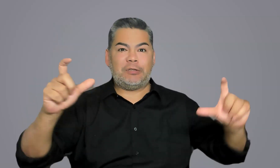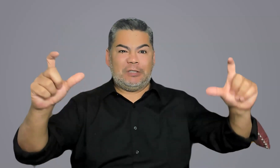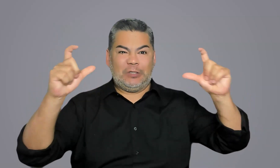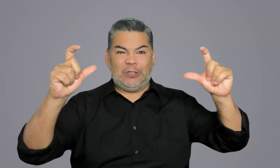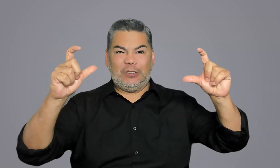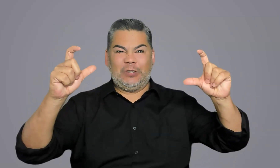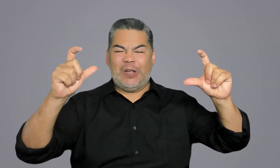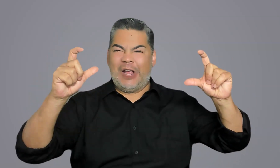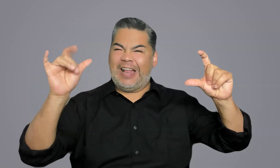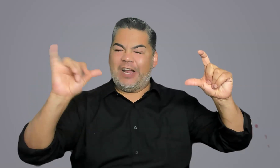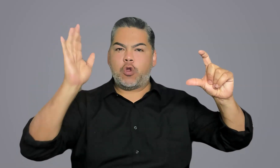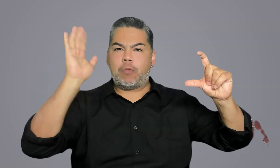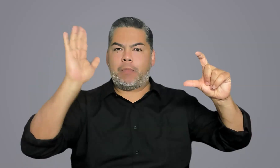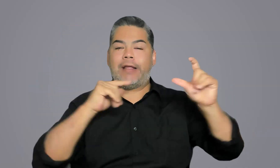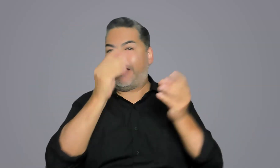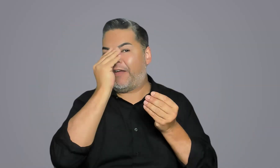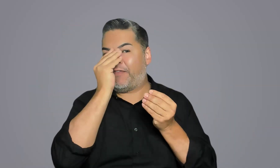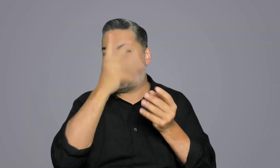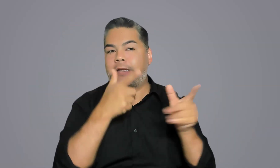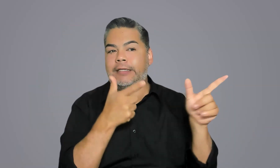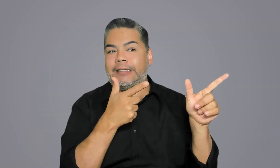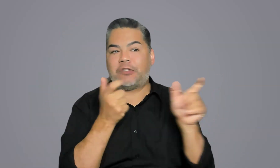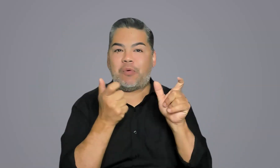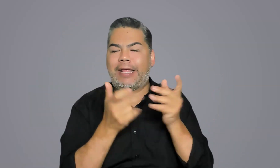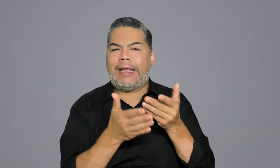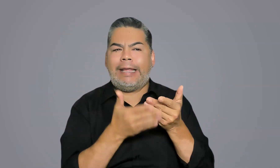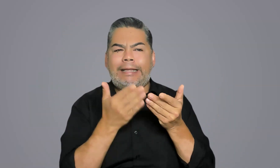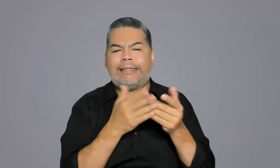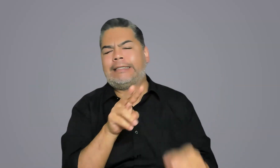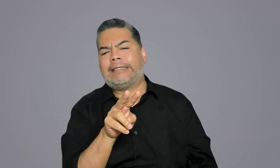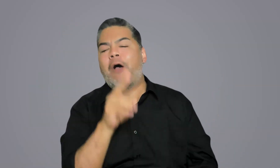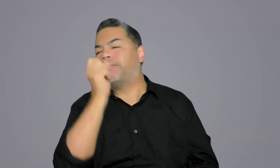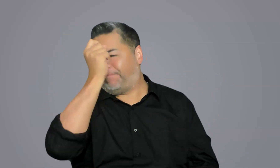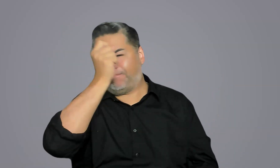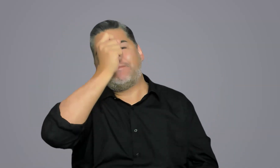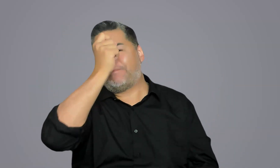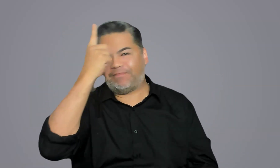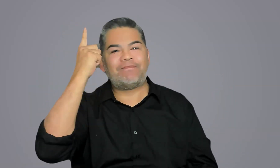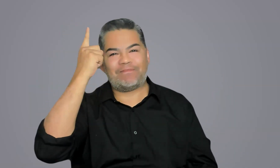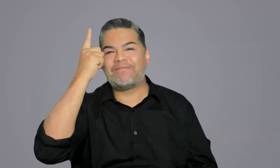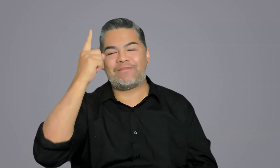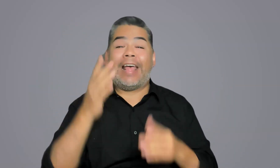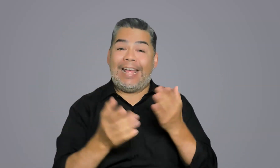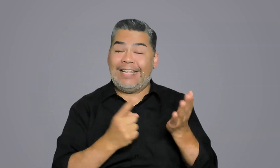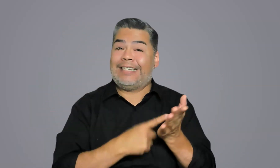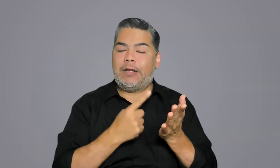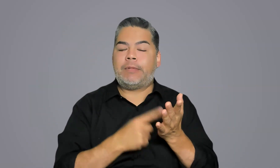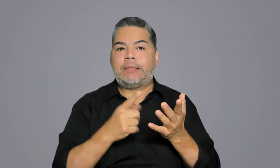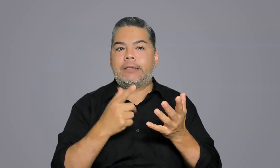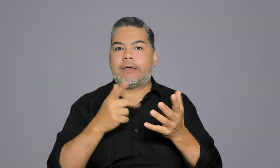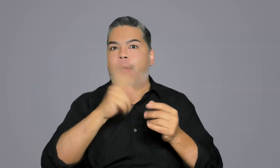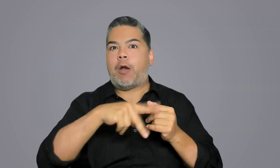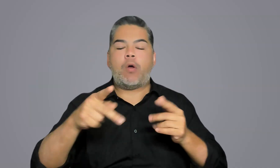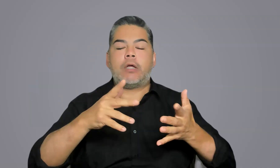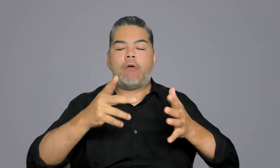you're presenting information in a way that's quick, easy, and easy to digest. But sometimes they're overlooked when creating PowerPoints because there's so many other